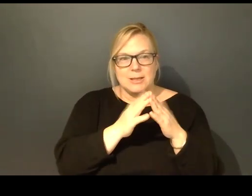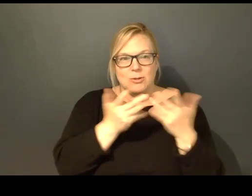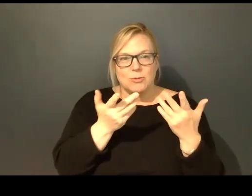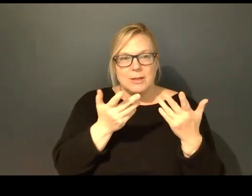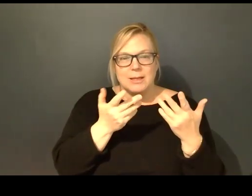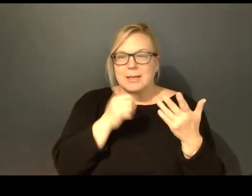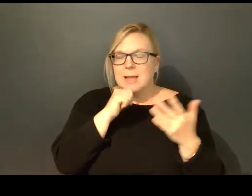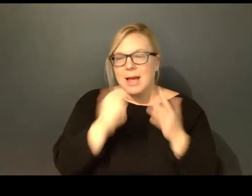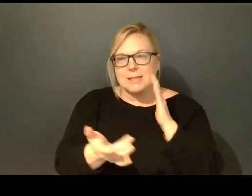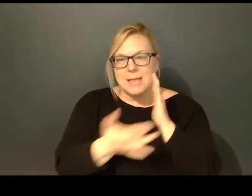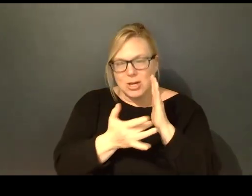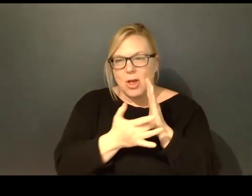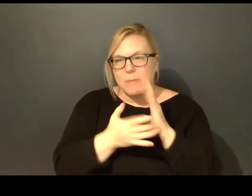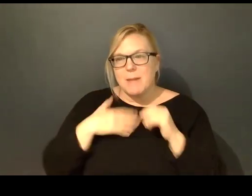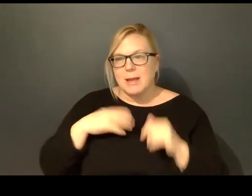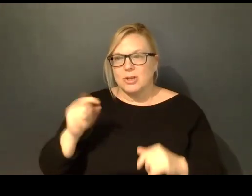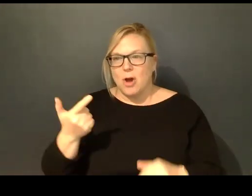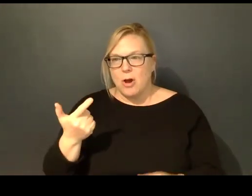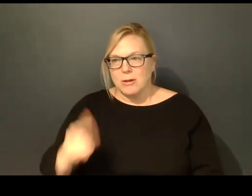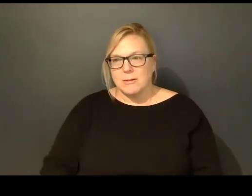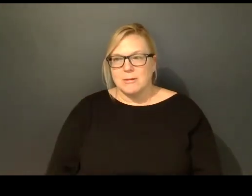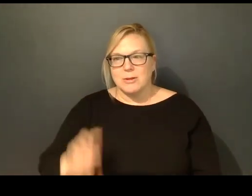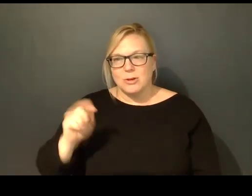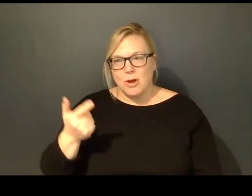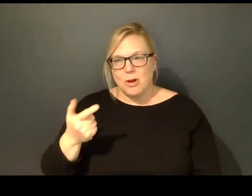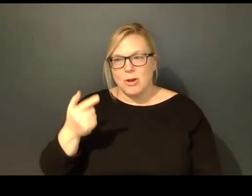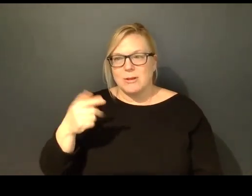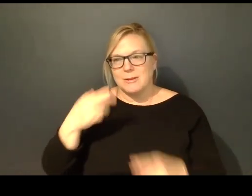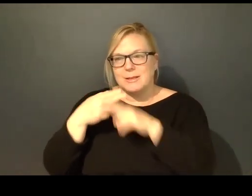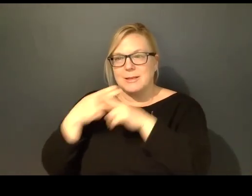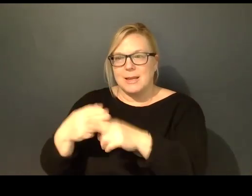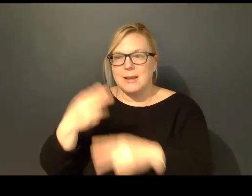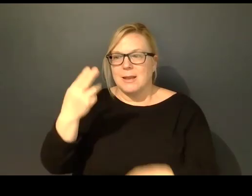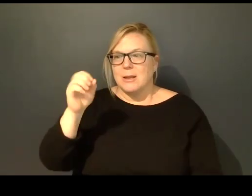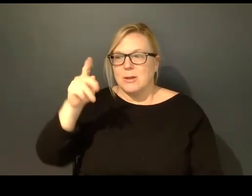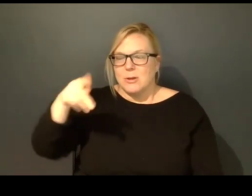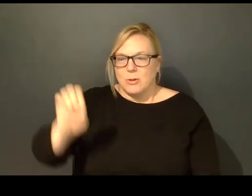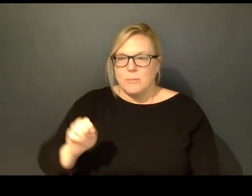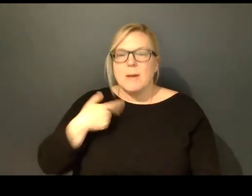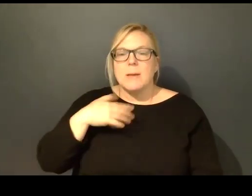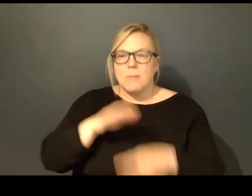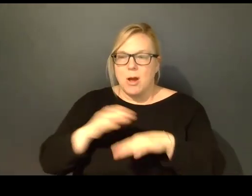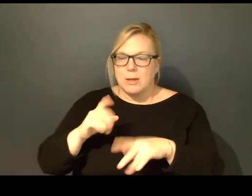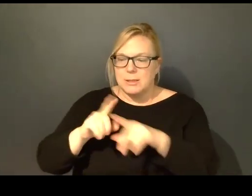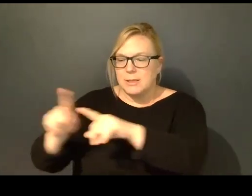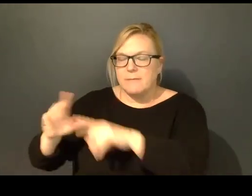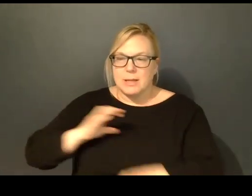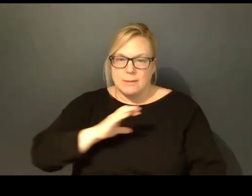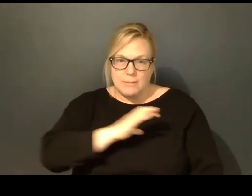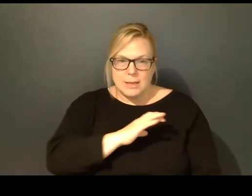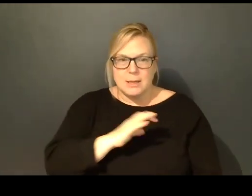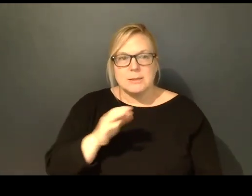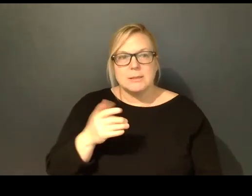technology, but my guide dog, Hope. And I sit on many committees, including Active Transportation Advisory Committee, Common Roots